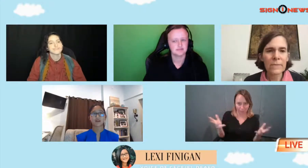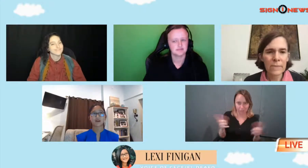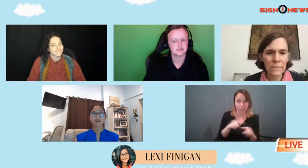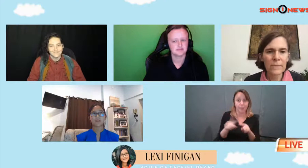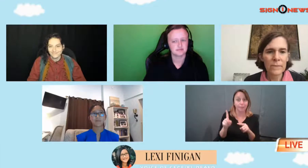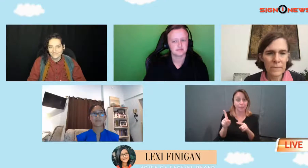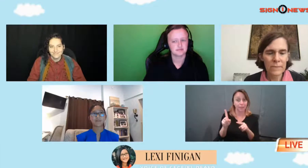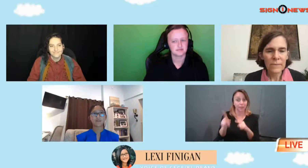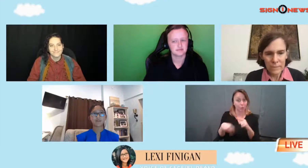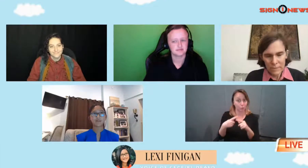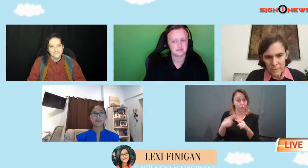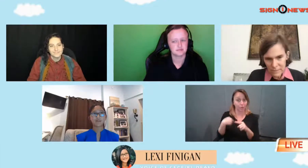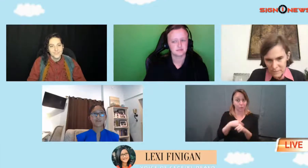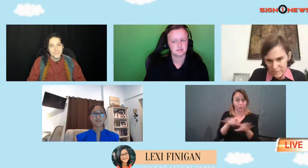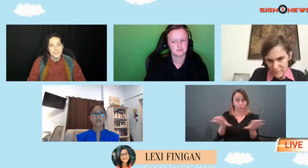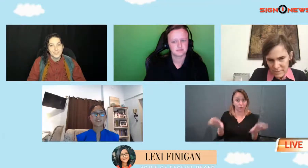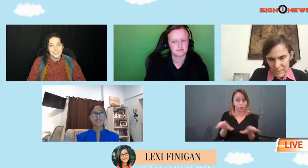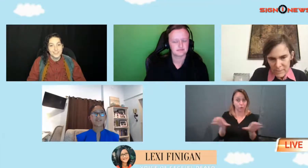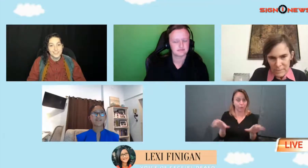doing the,